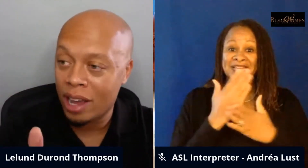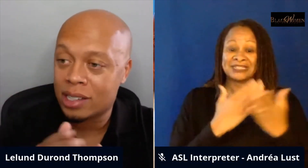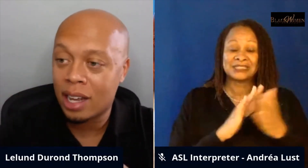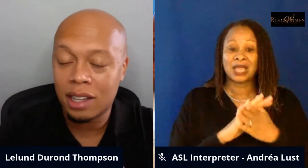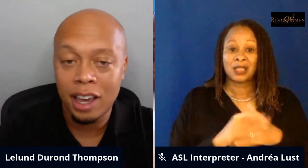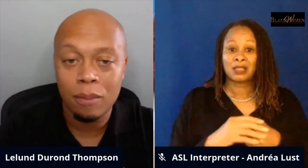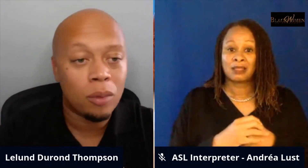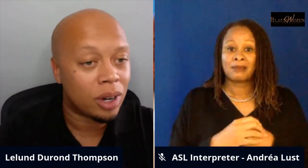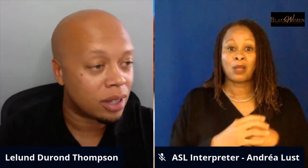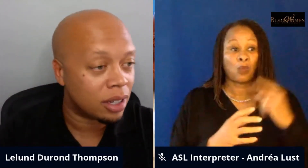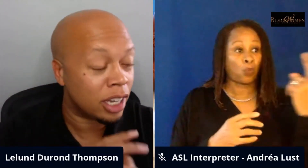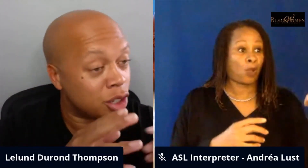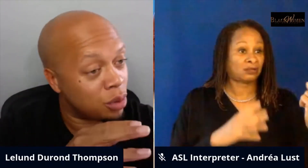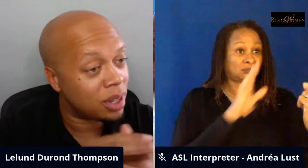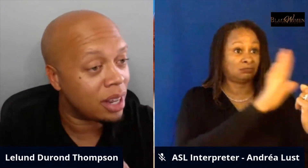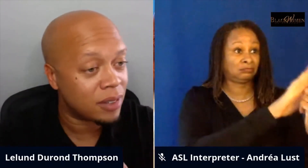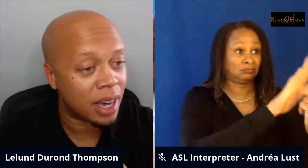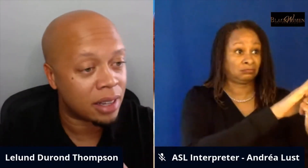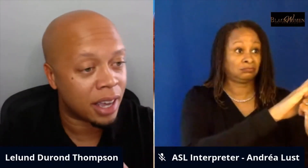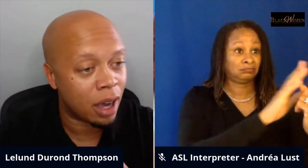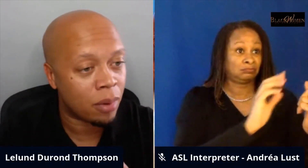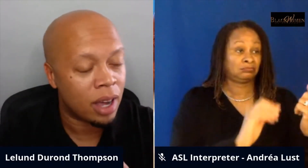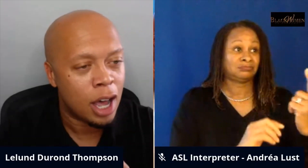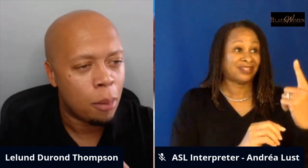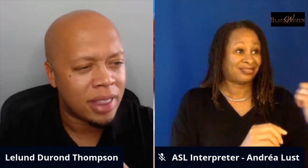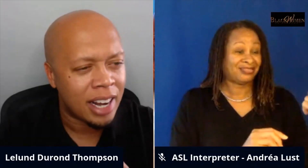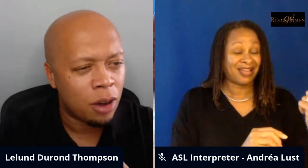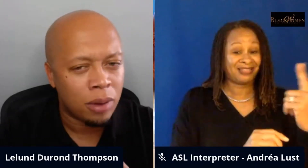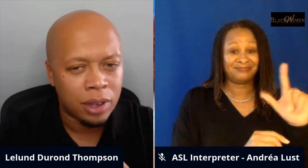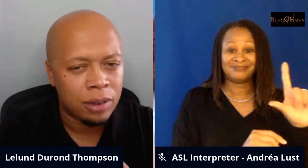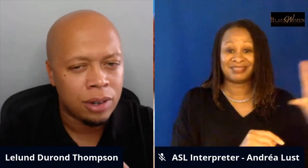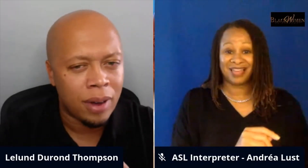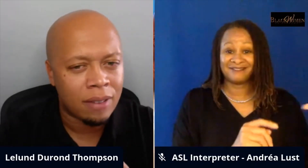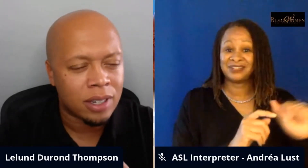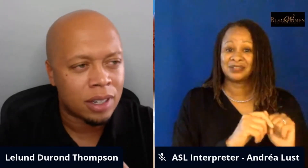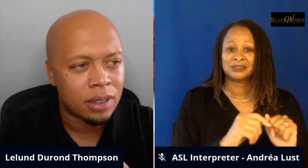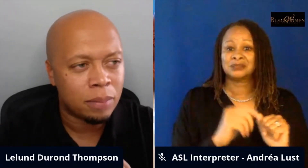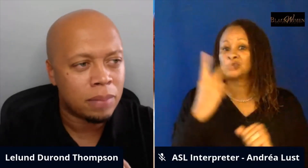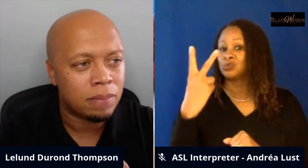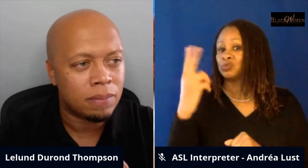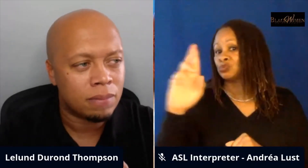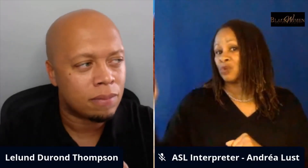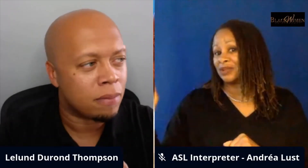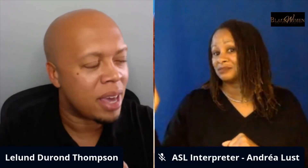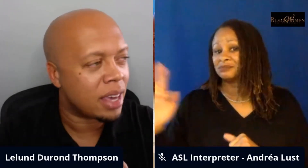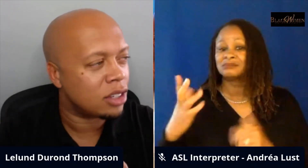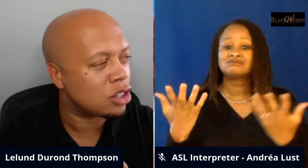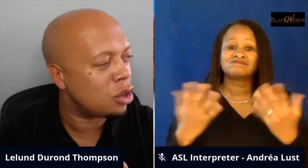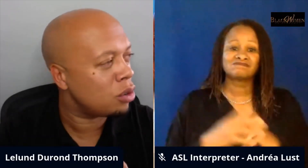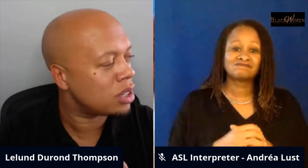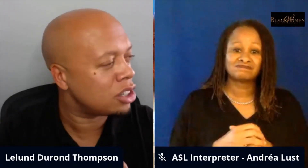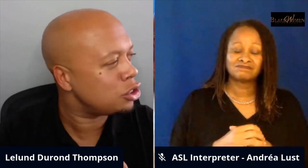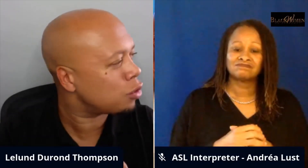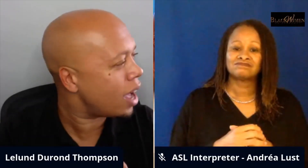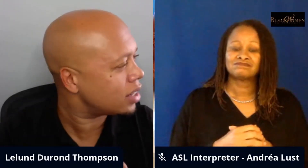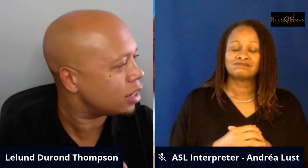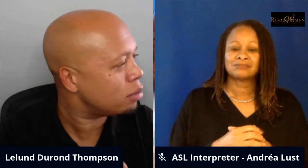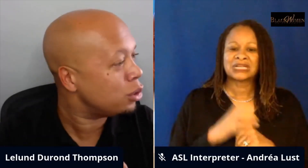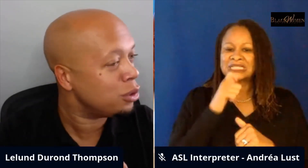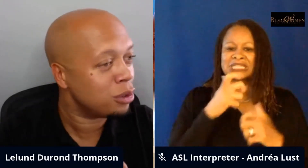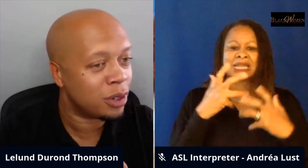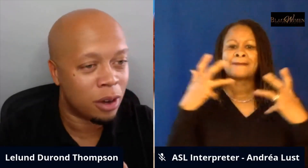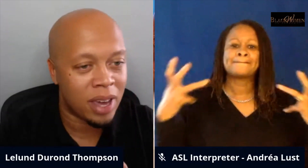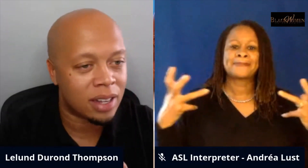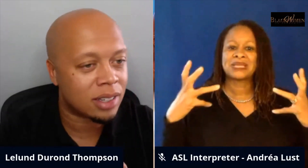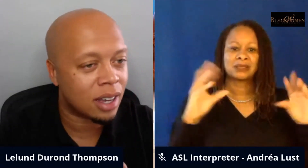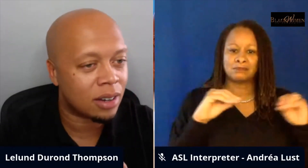the right side of the camera, 2 on the left side of the camera, but you don't have to make it such a drastic